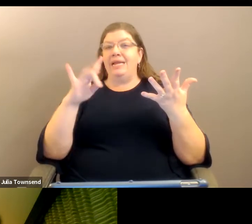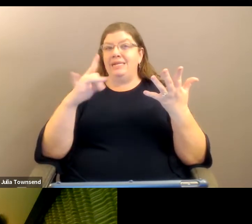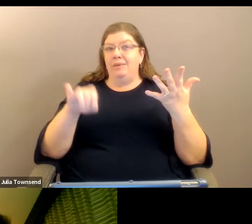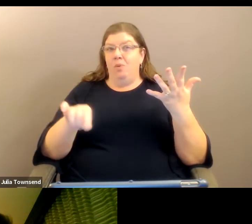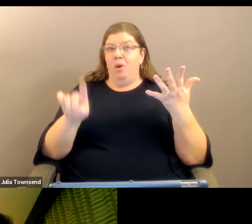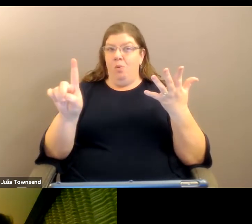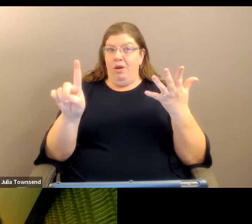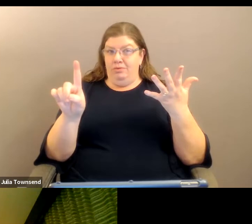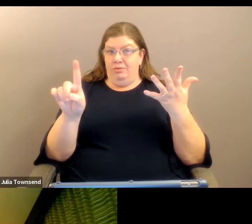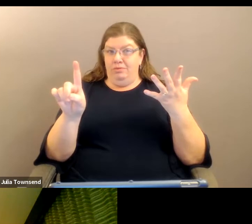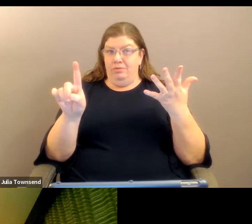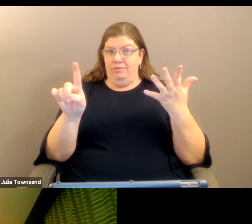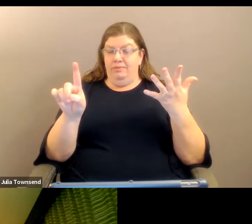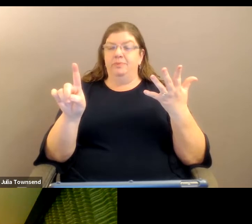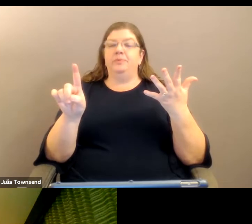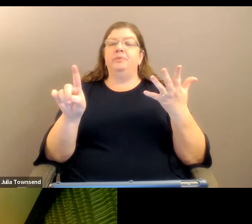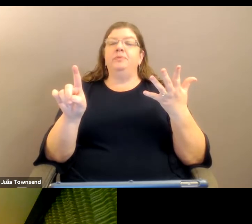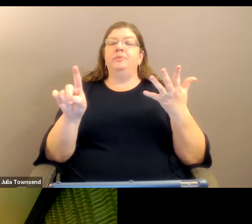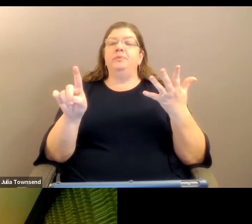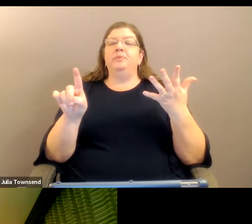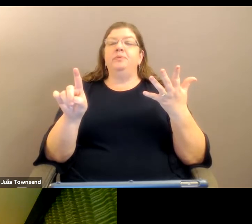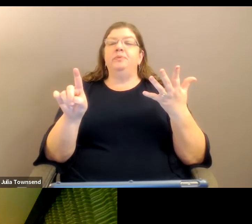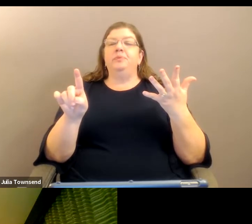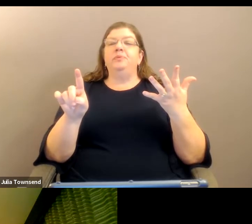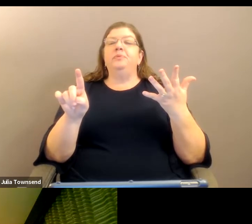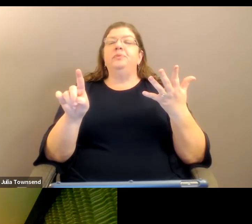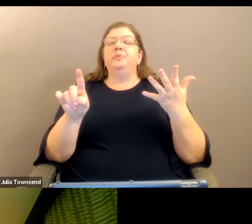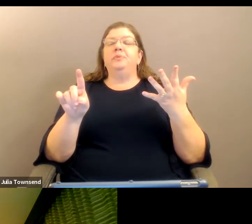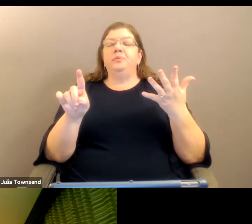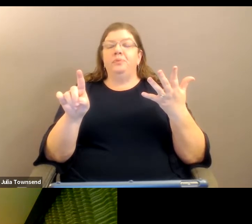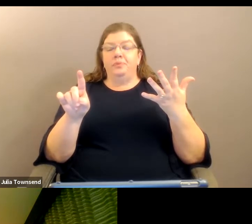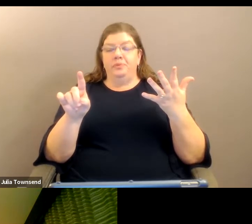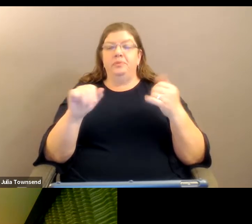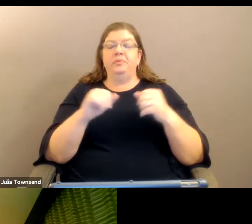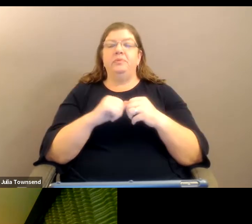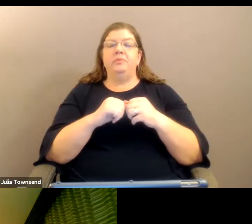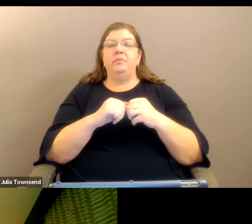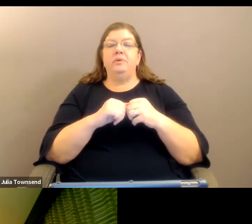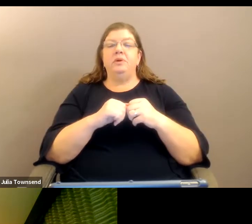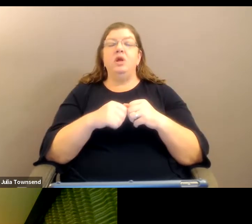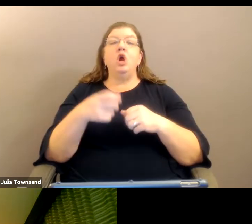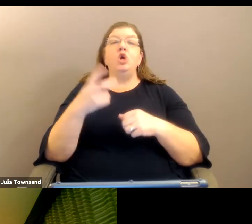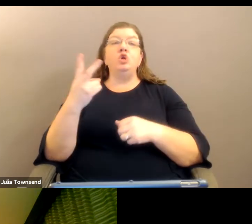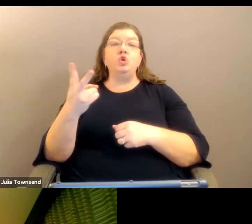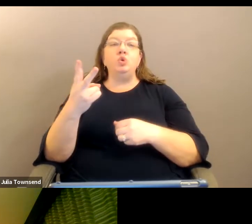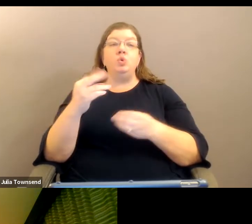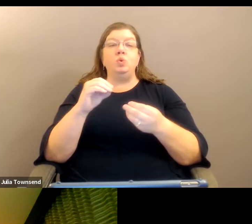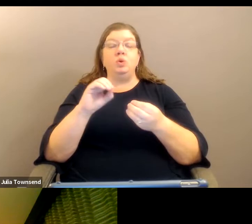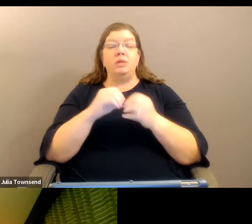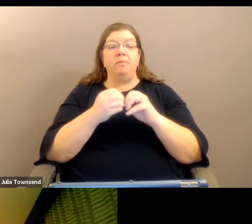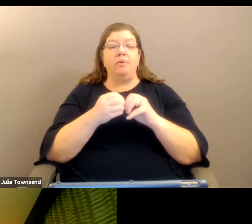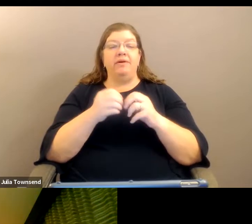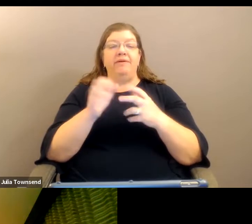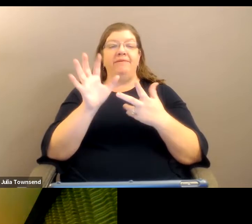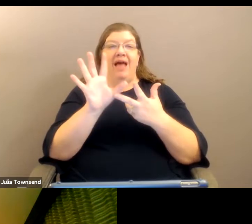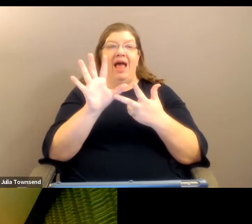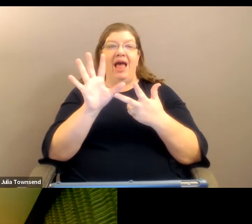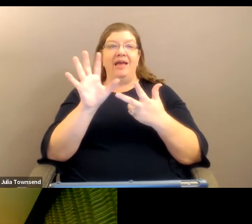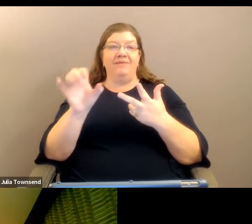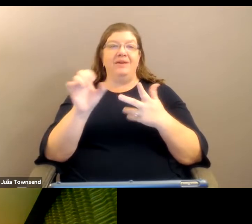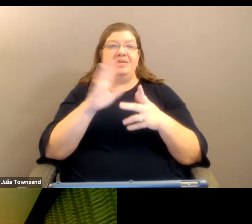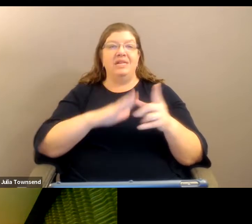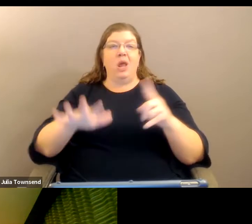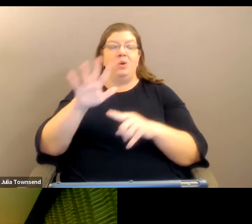18.1. We're going to do, I put our 2 number 5 scenarios in the back with a